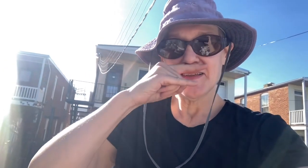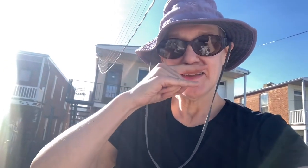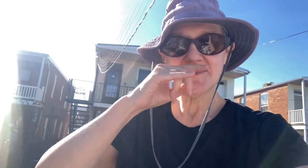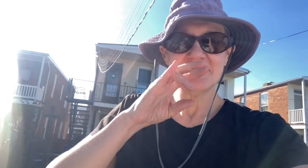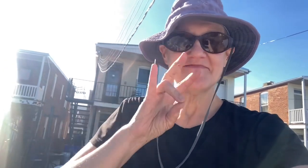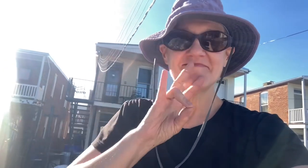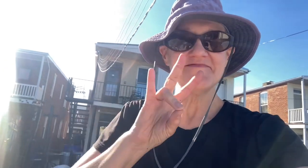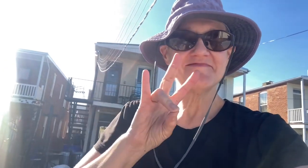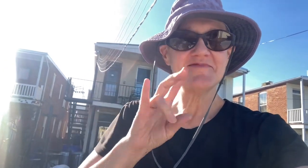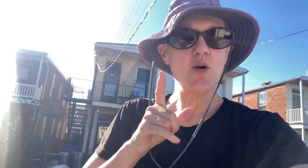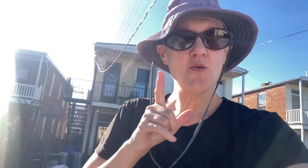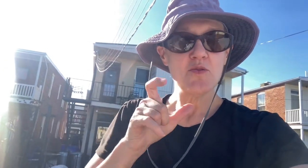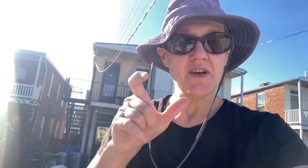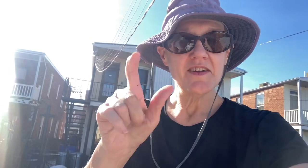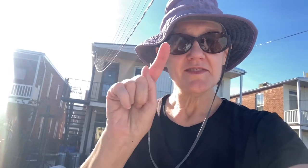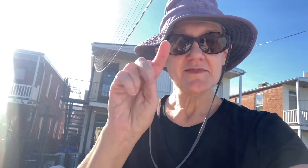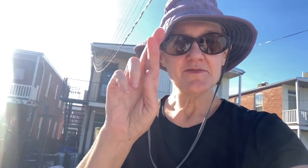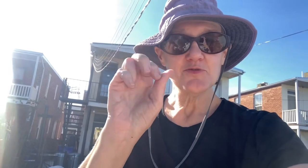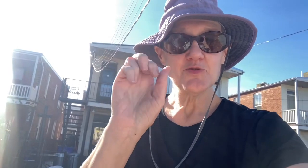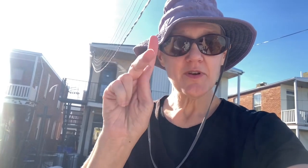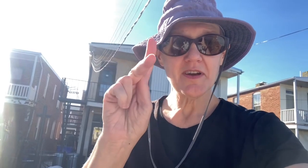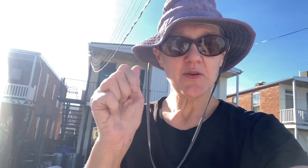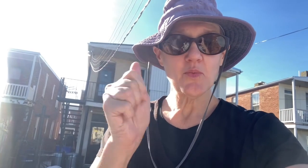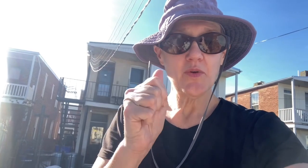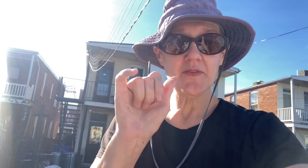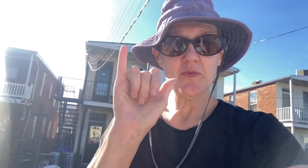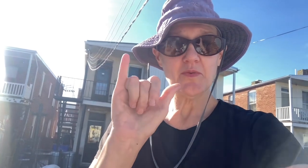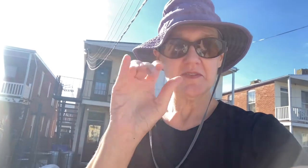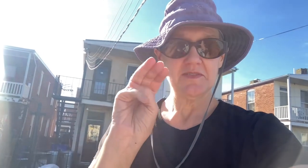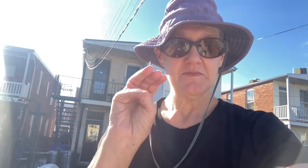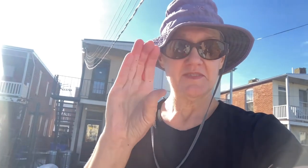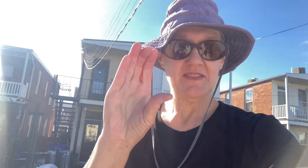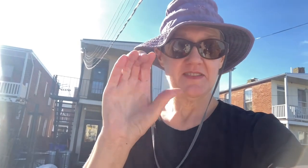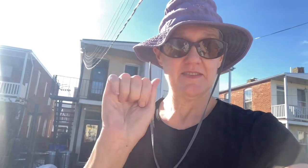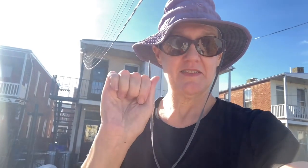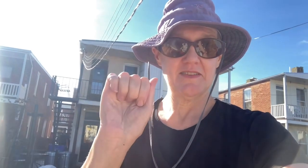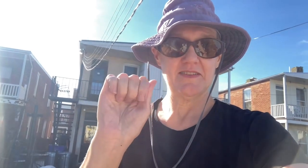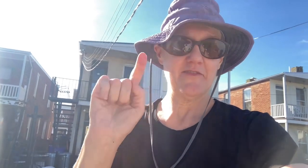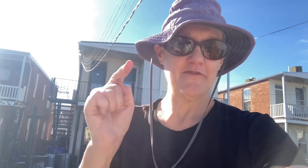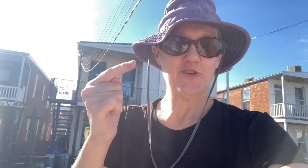was a little girl, about 7, I started running track with the YMCA.